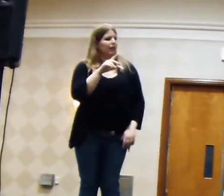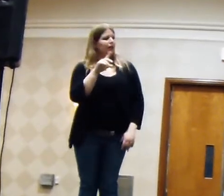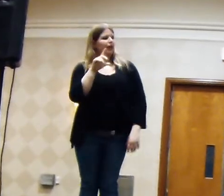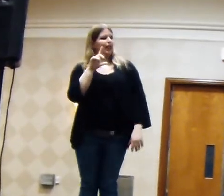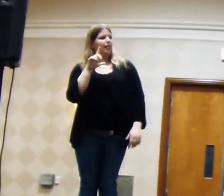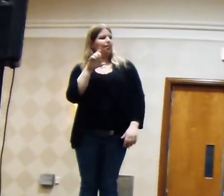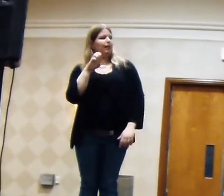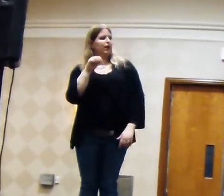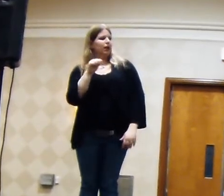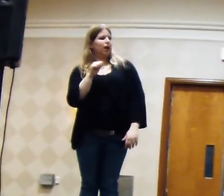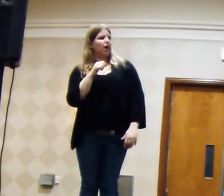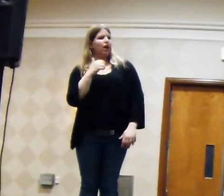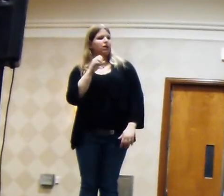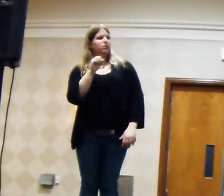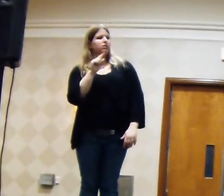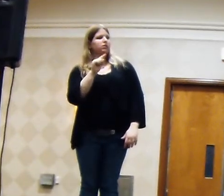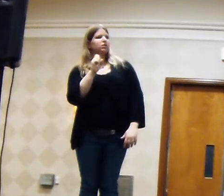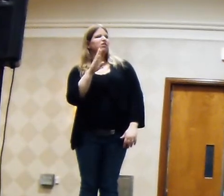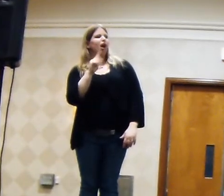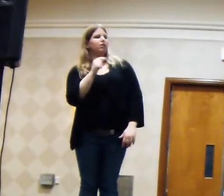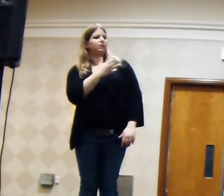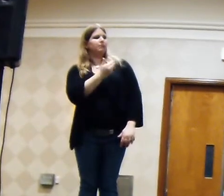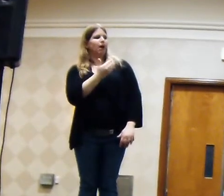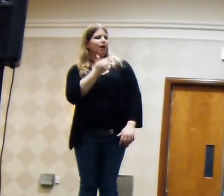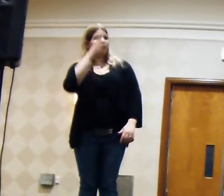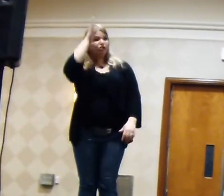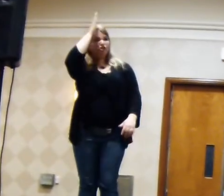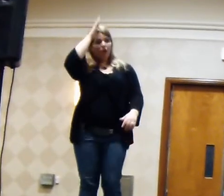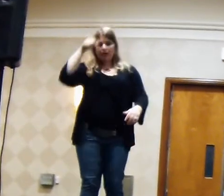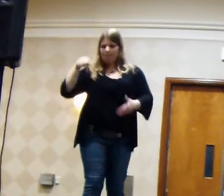stunt for you. And they push this button and this shark comes out of the water.